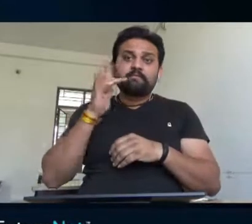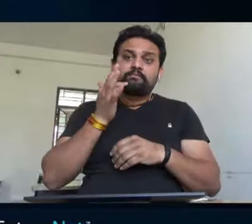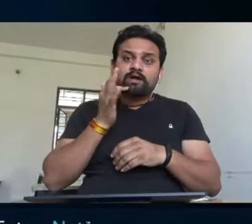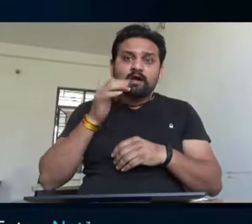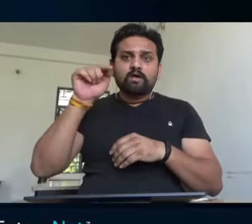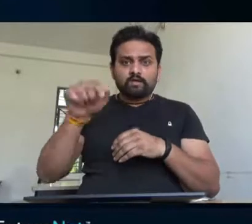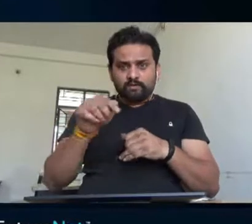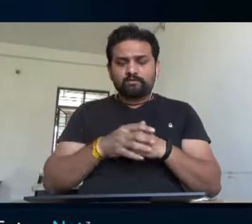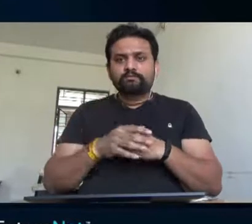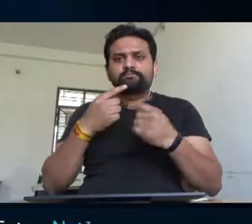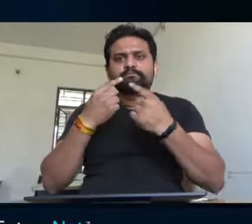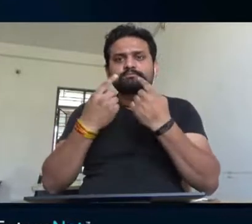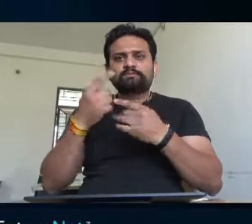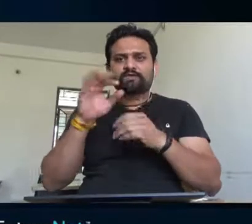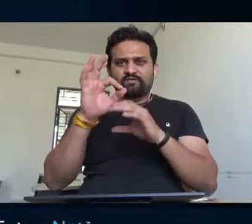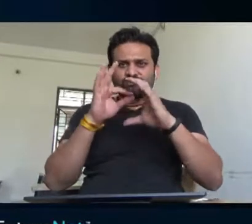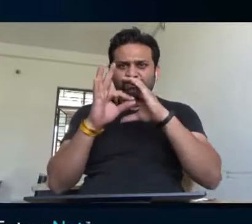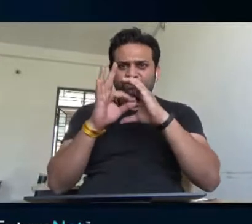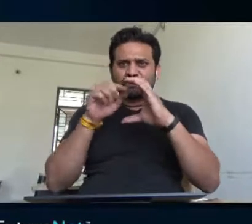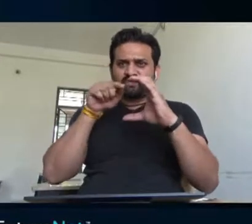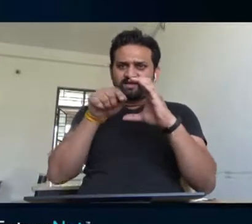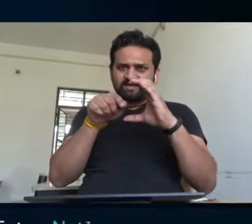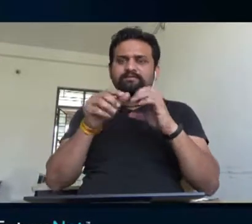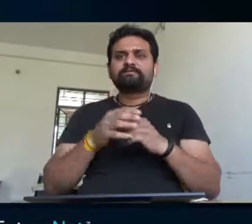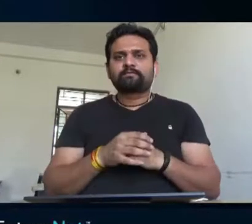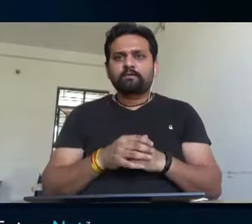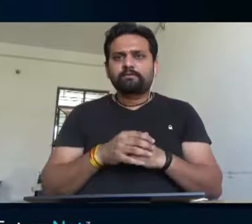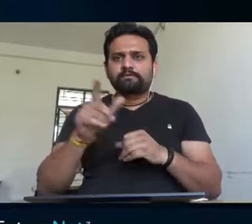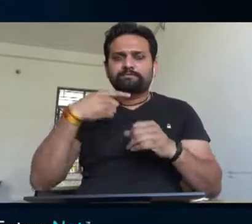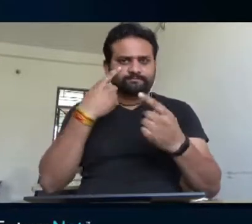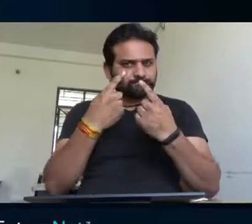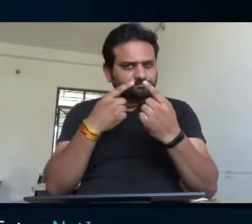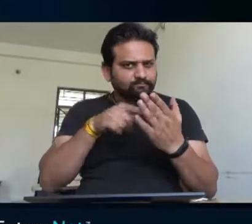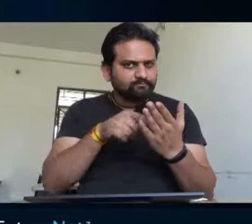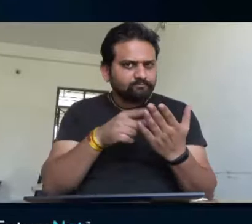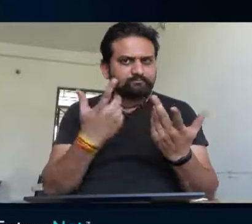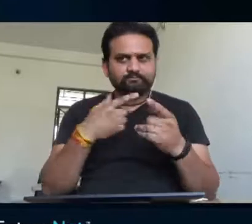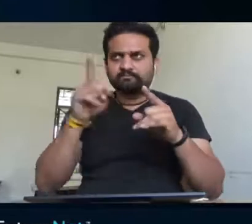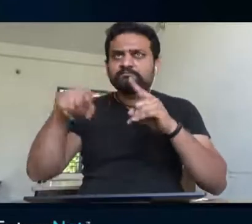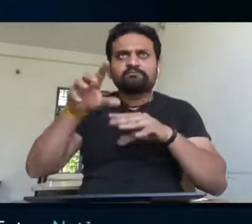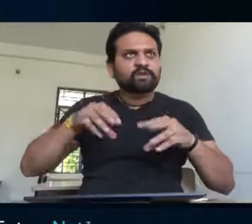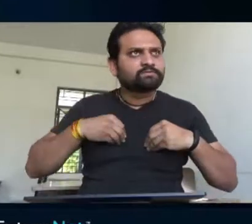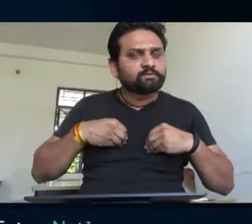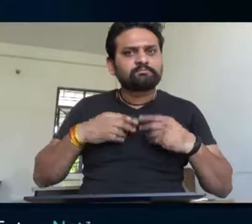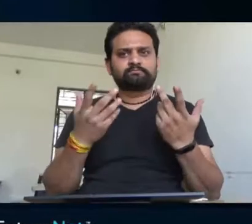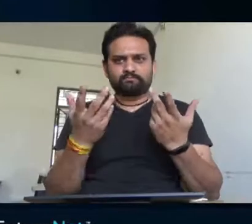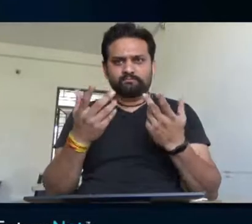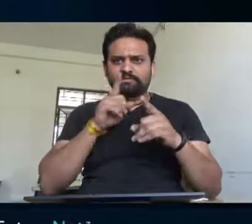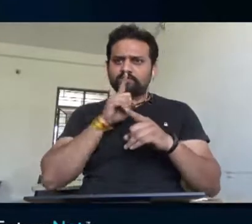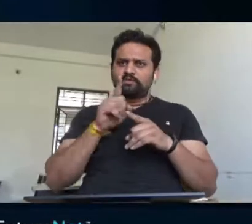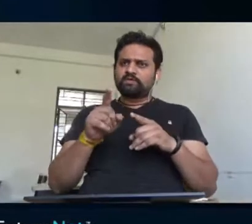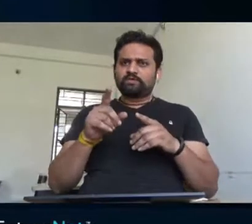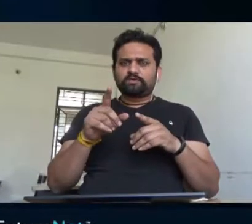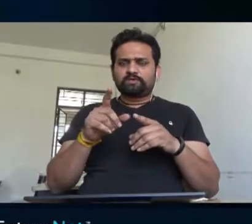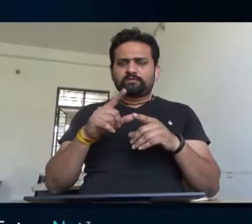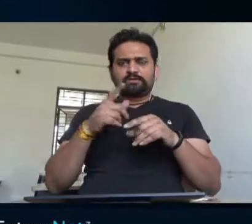he spoke about the Futuro there, and he spoke that they checked the Futuro and everything, they accept the Futuro, and it is not